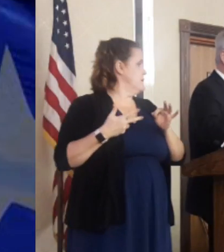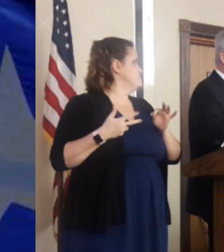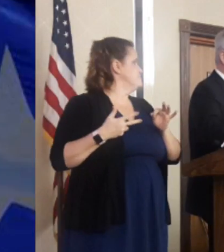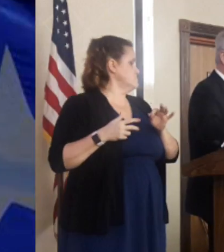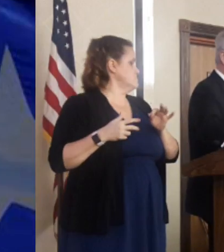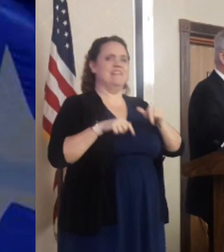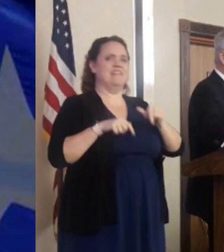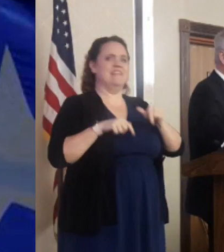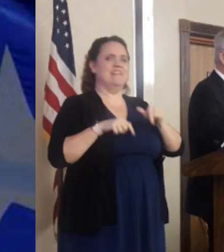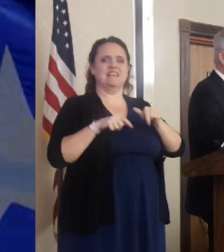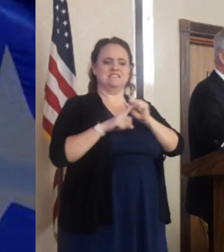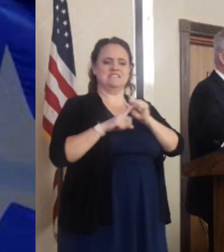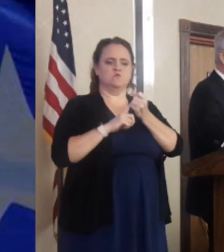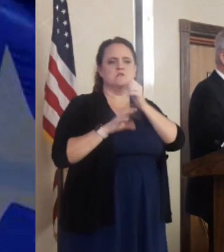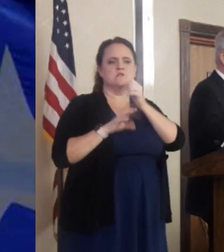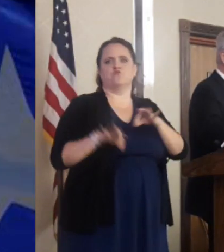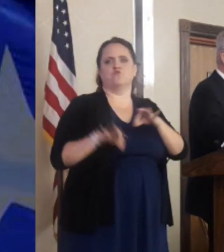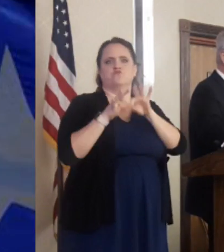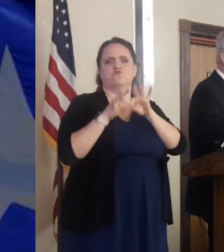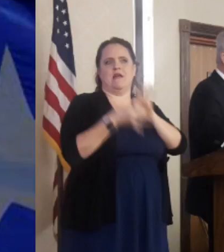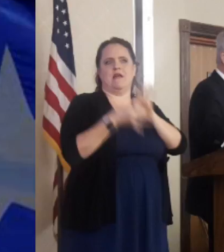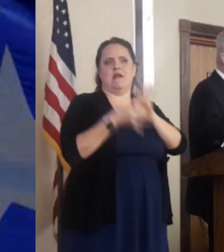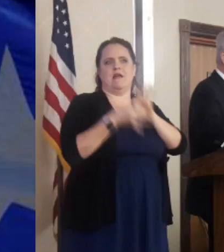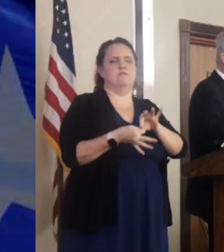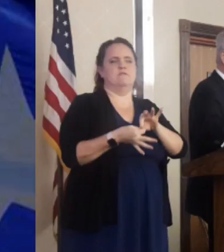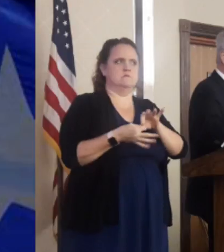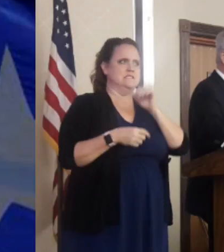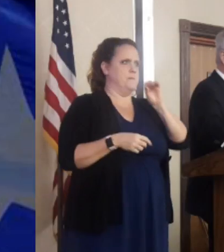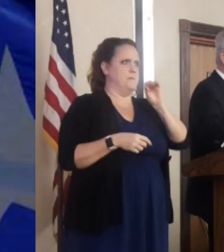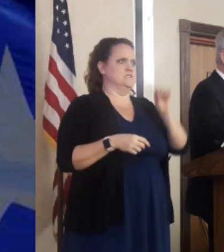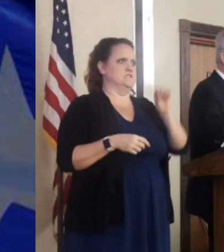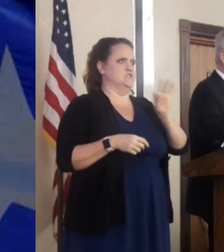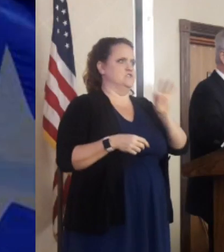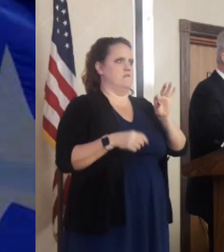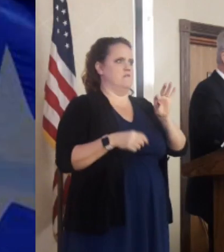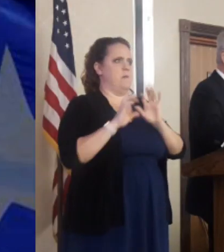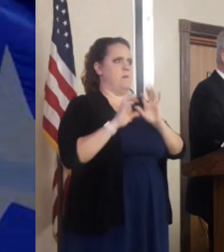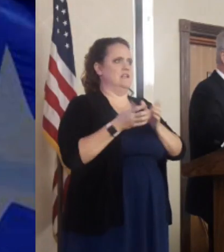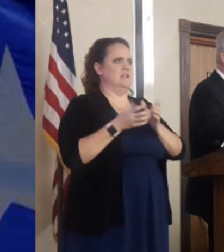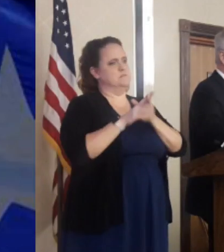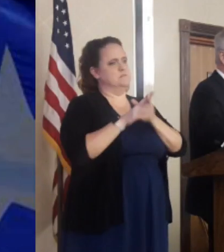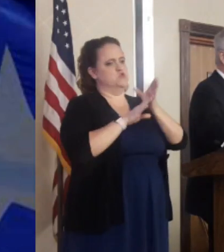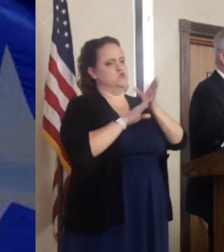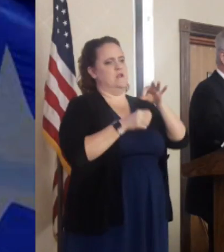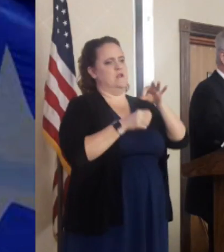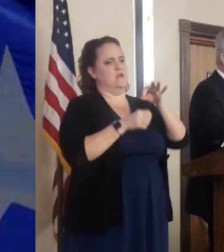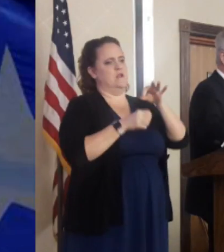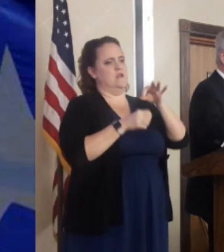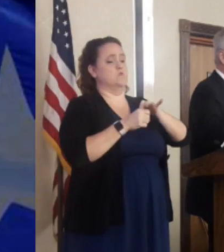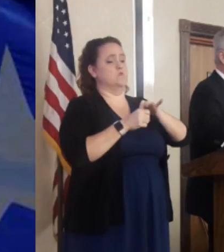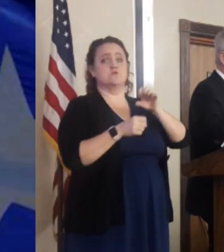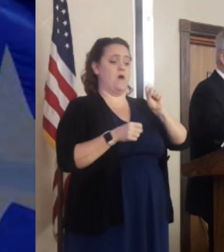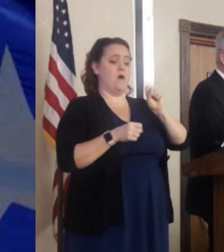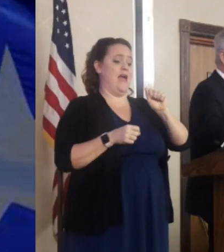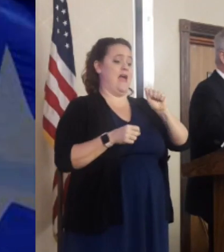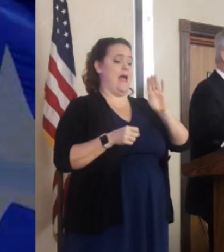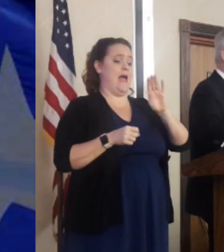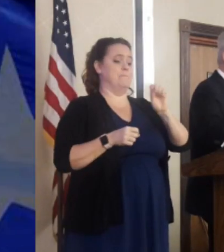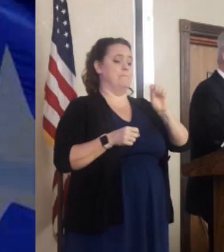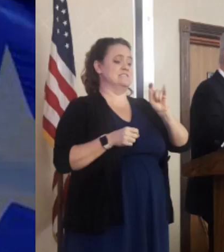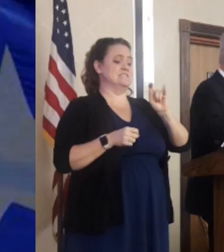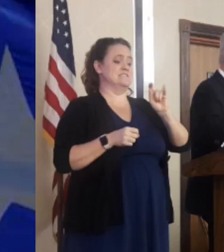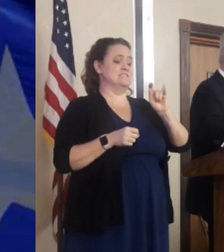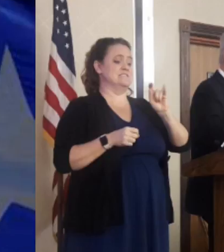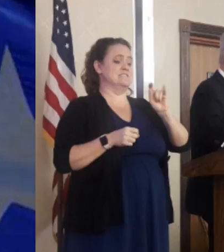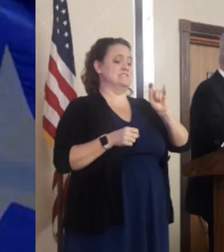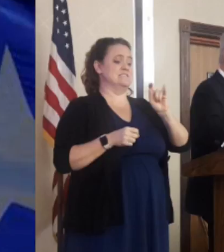relevant because this is not a percentage of the body. Vote is a majority vote. So an abstain or not voting is actually the